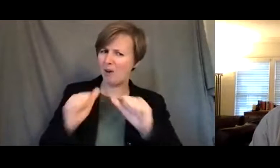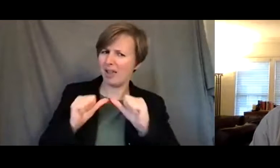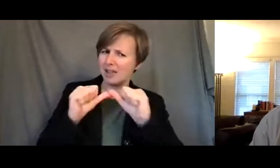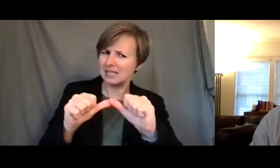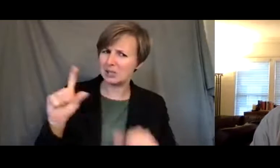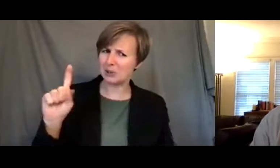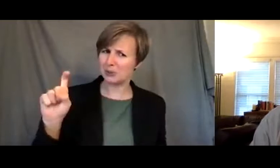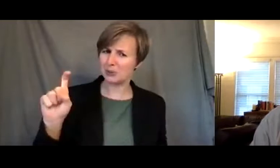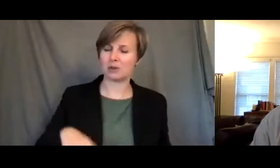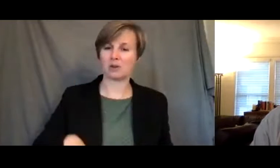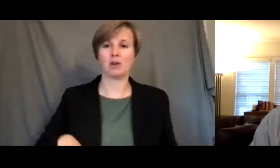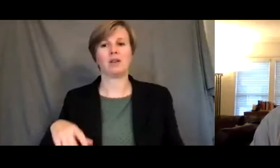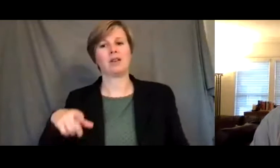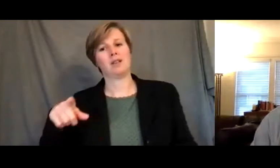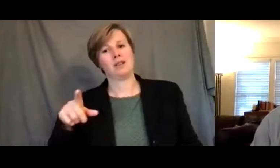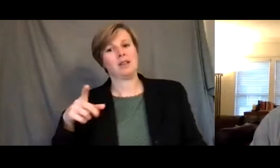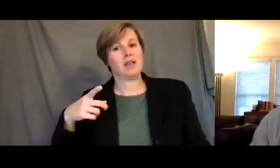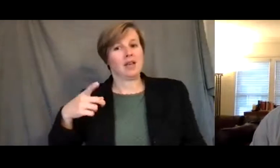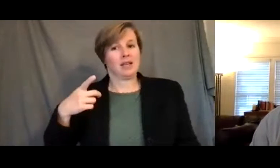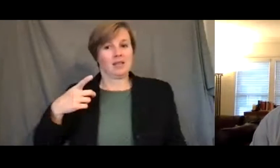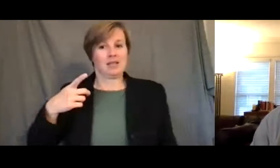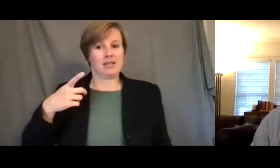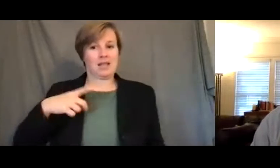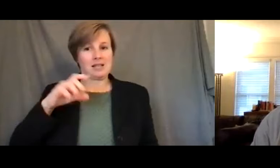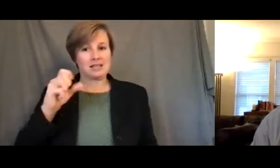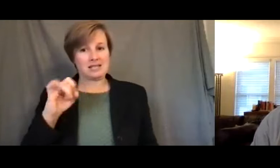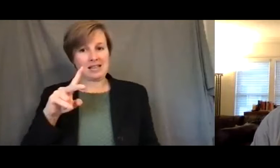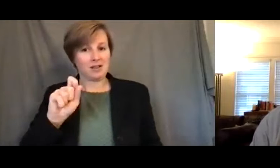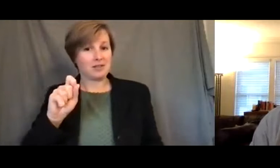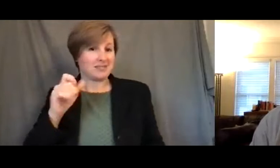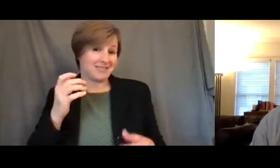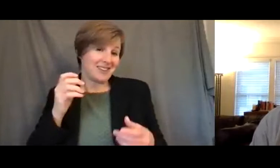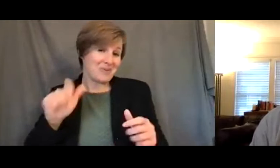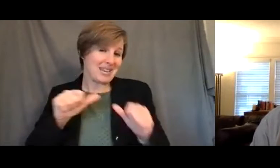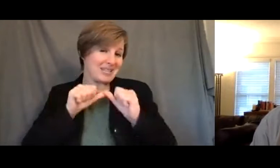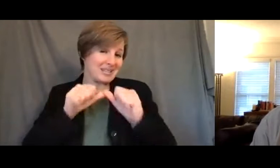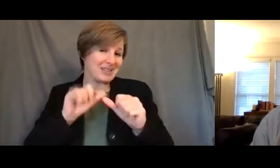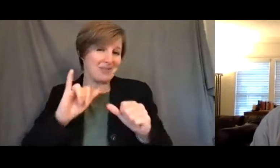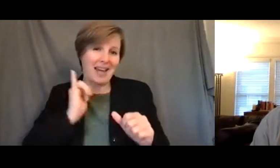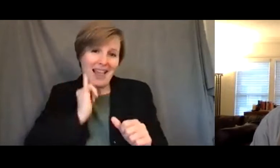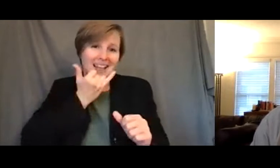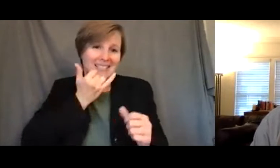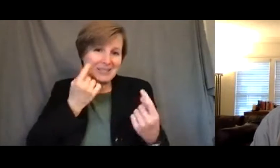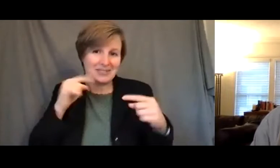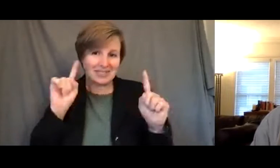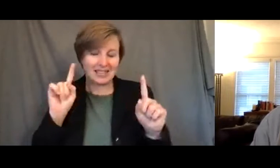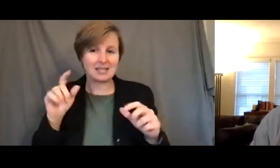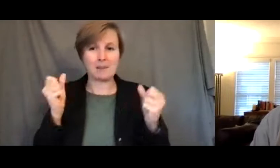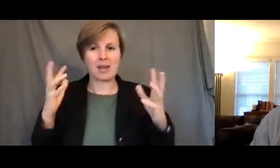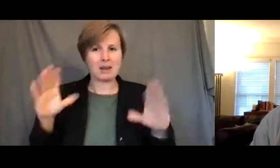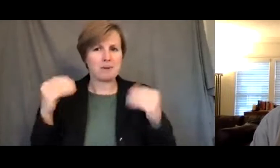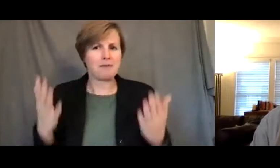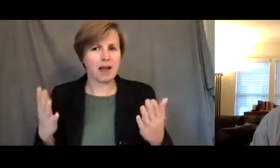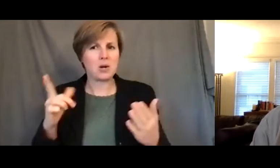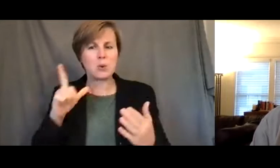Absolutely need to continue this success, maybe a little bit of accidental success. We had a lot of providers who